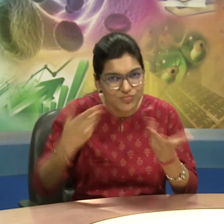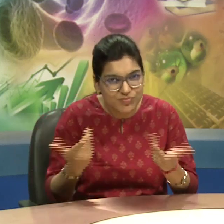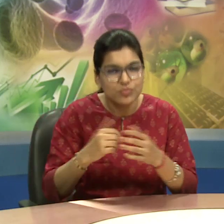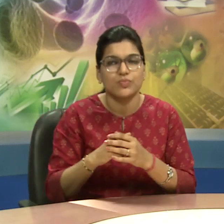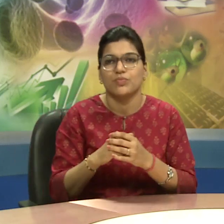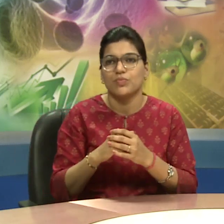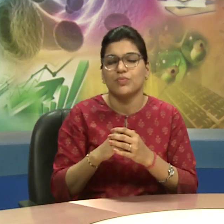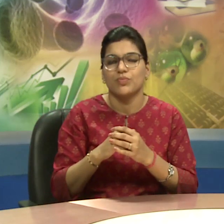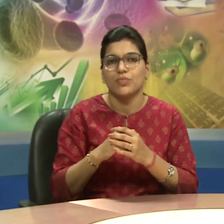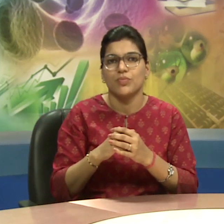or